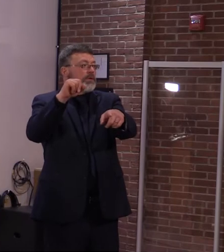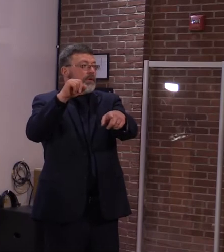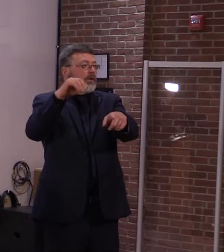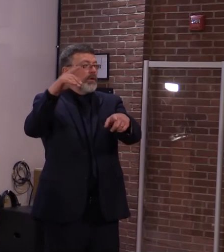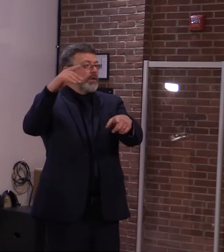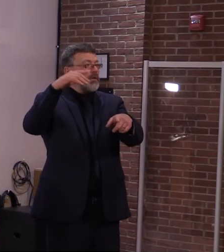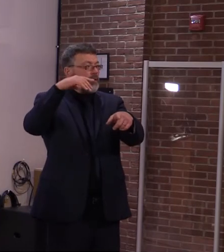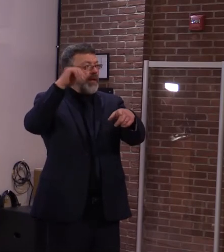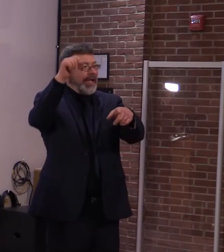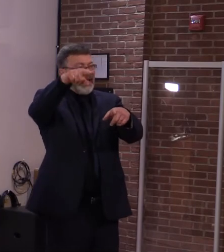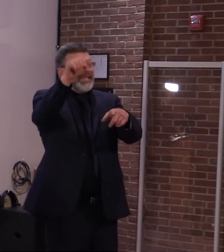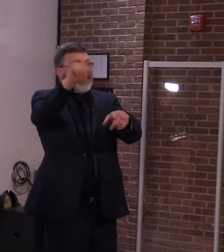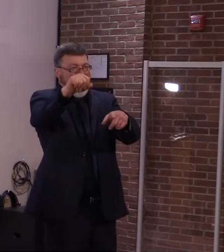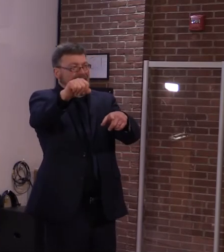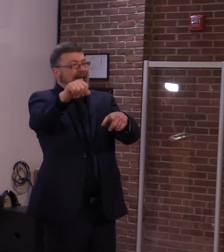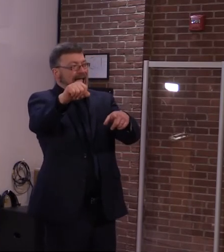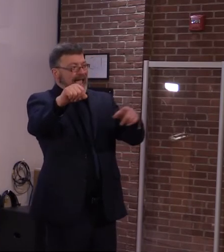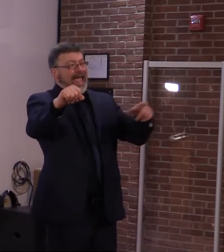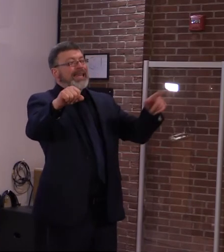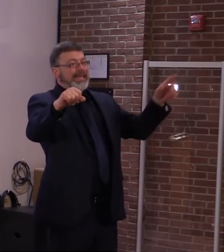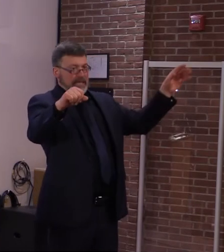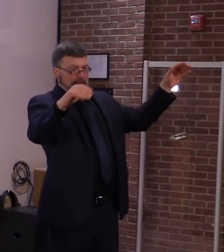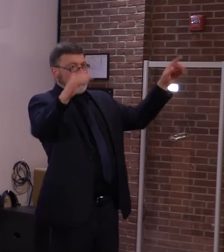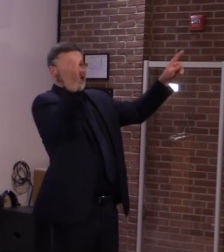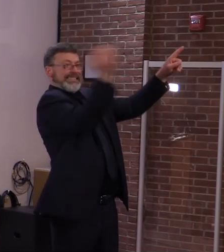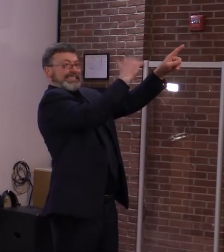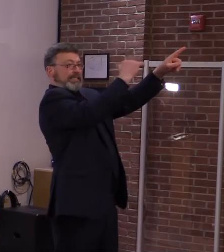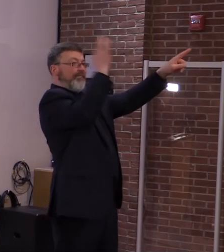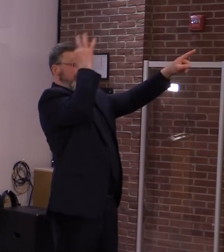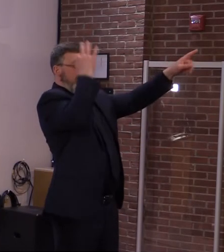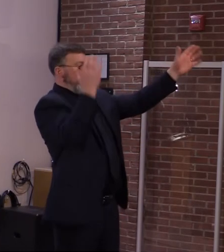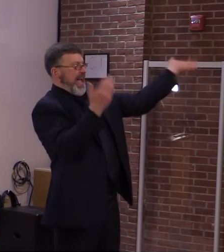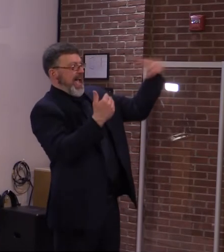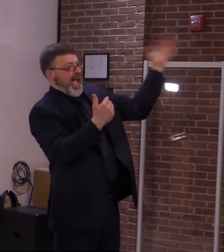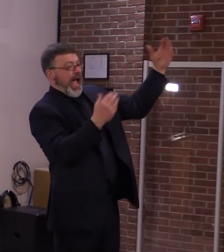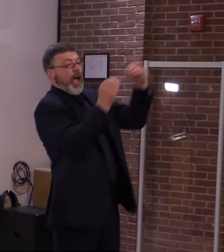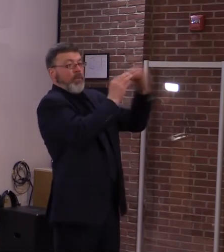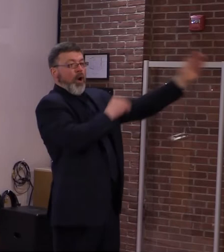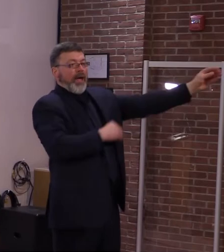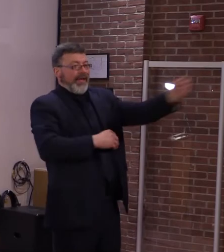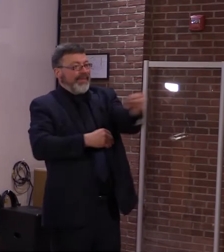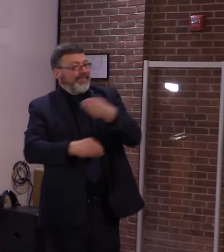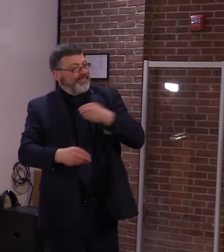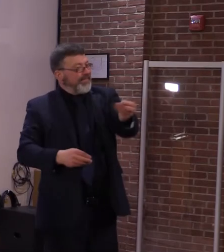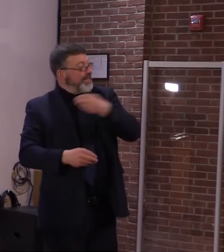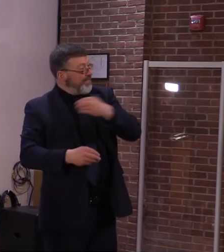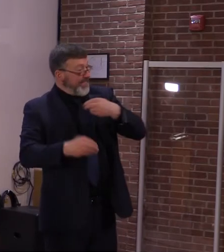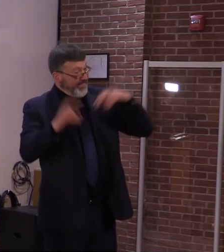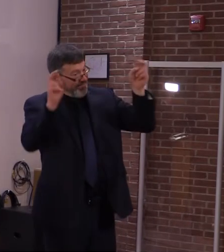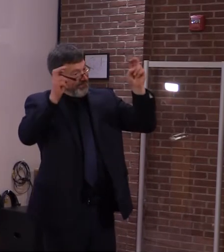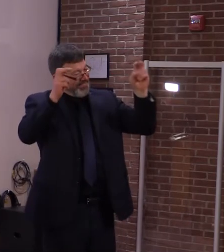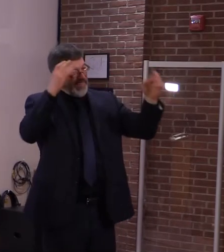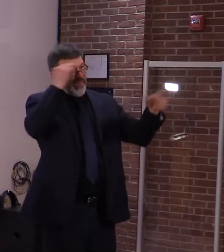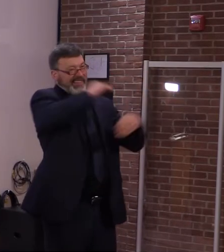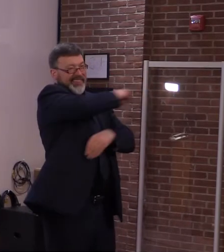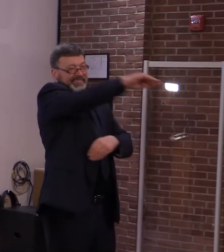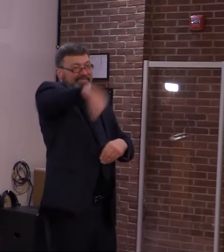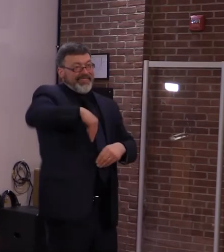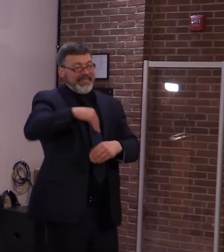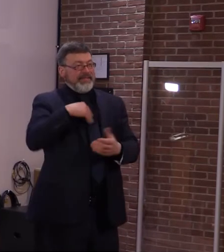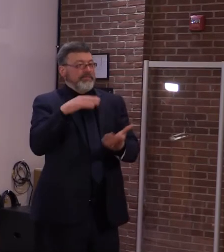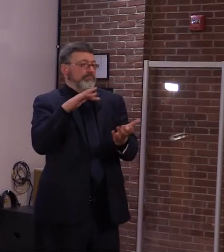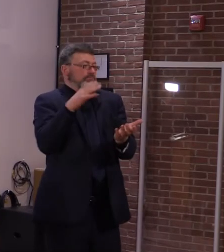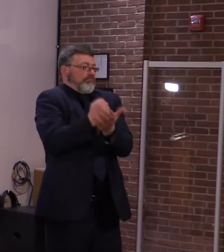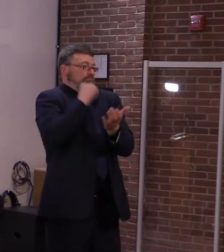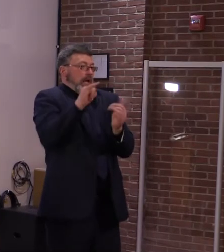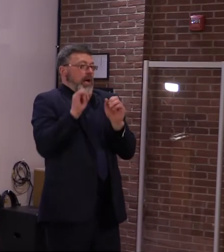the fact that we could use more in this state, at least in the short term, to get more vaccinations in the arms of